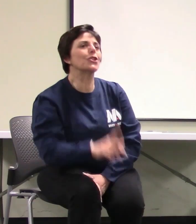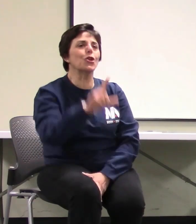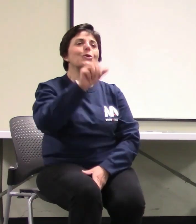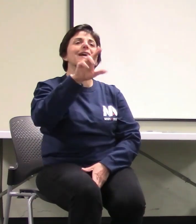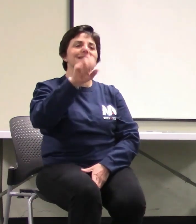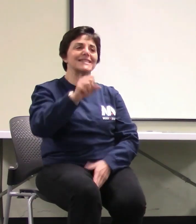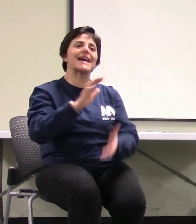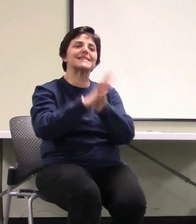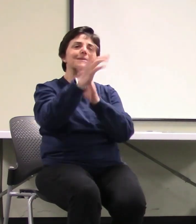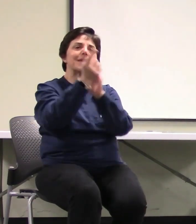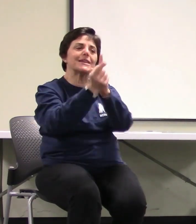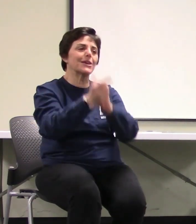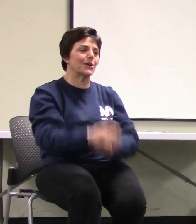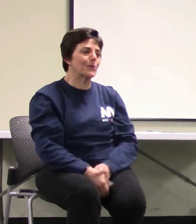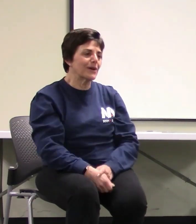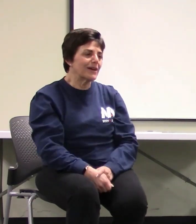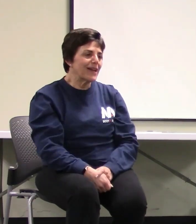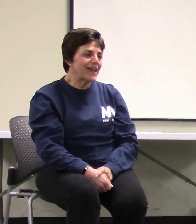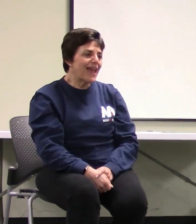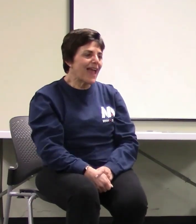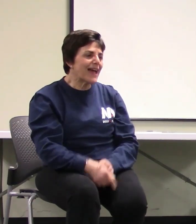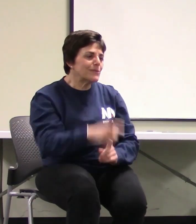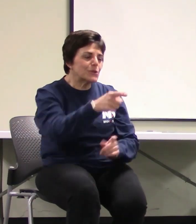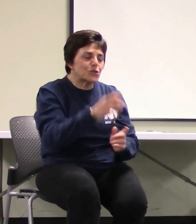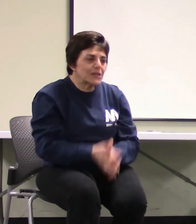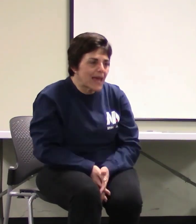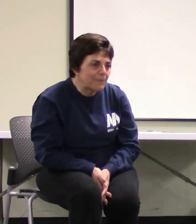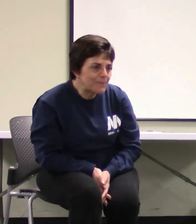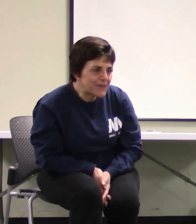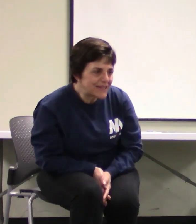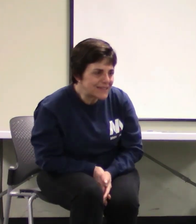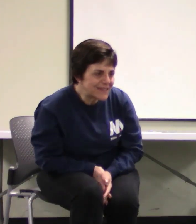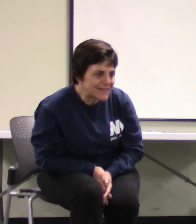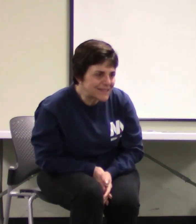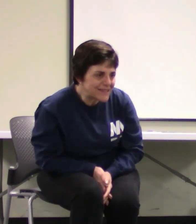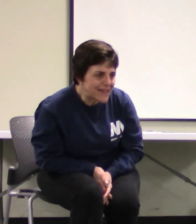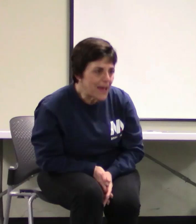Lucas. Lucas, nice to meet you. And what's your name?